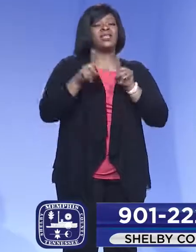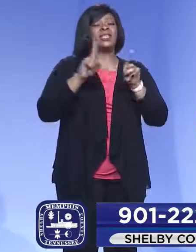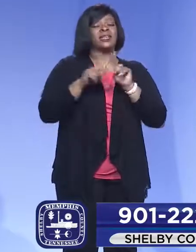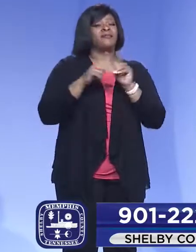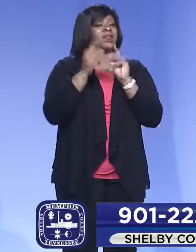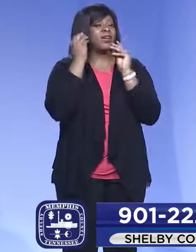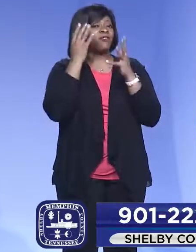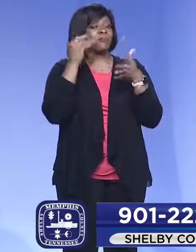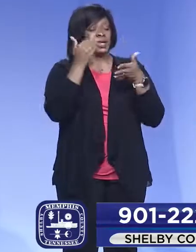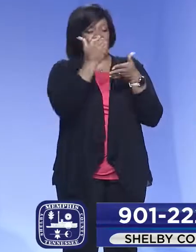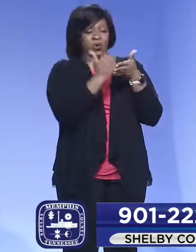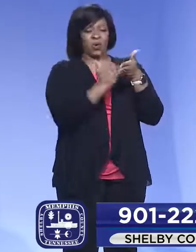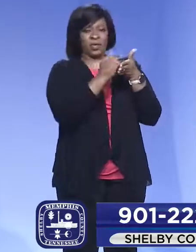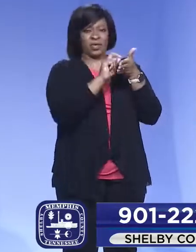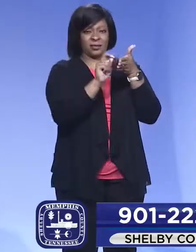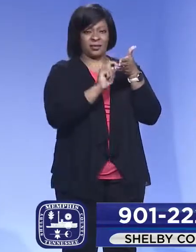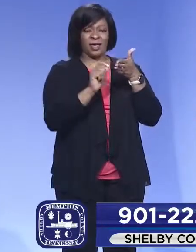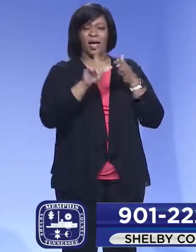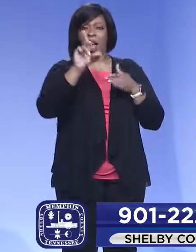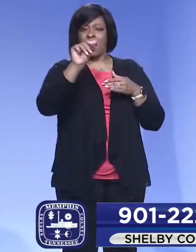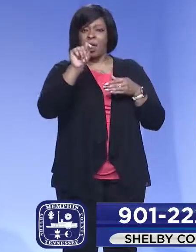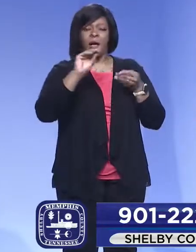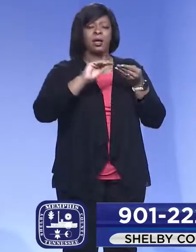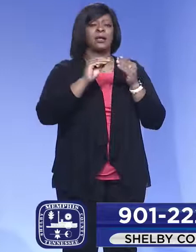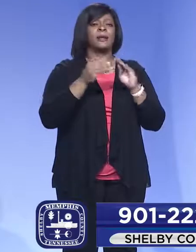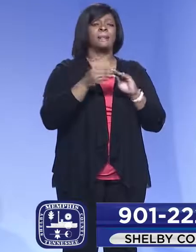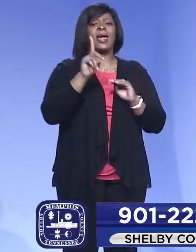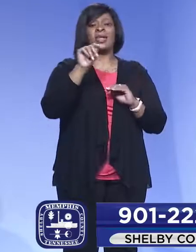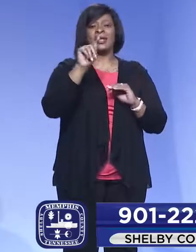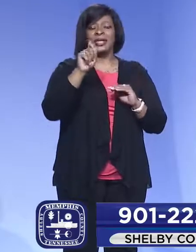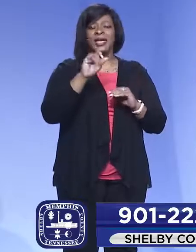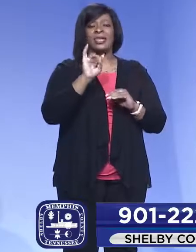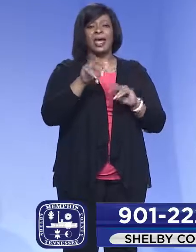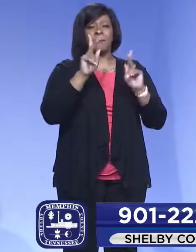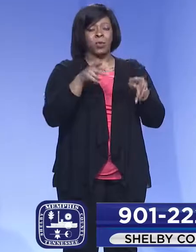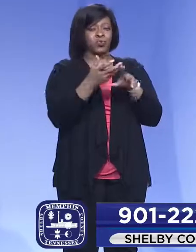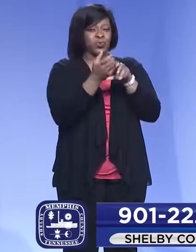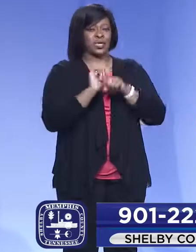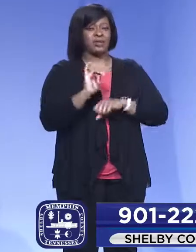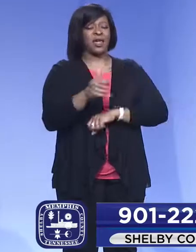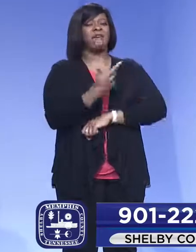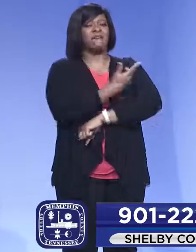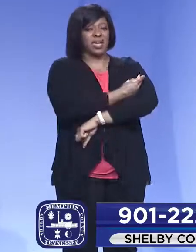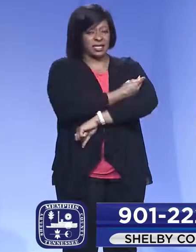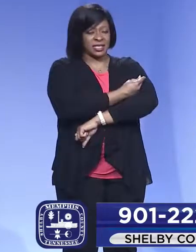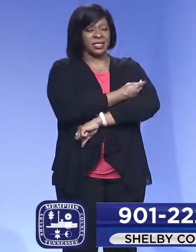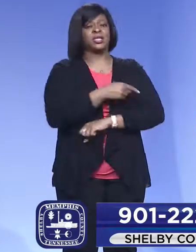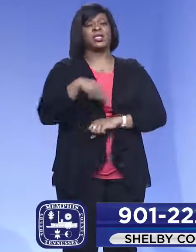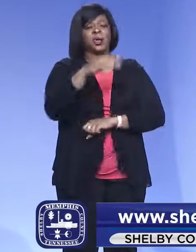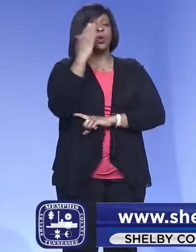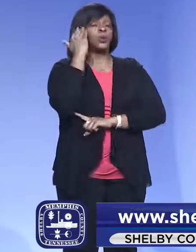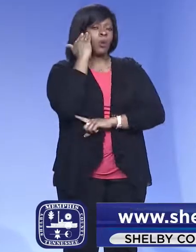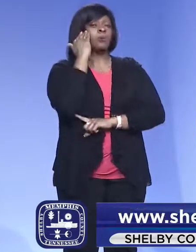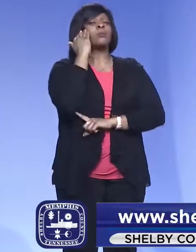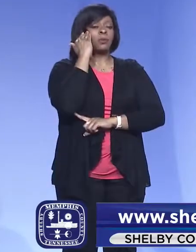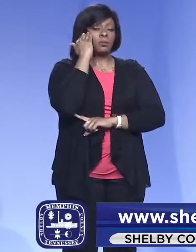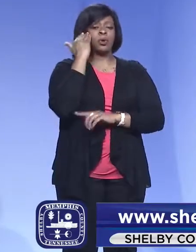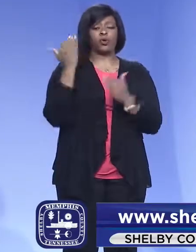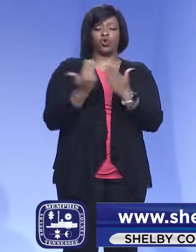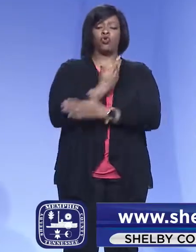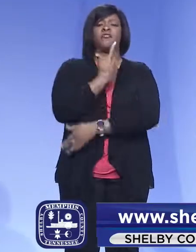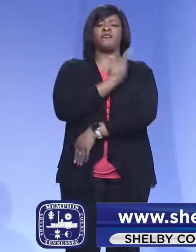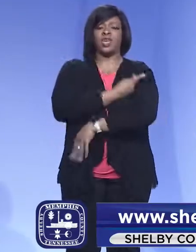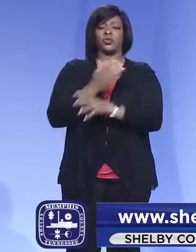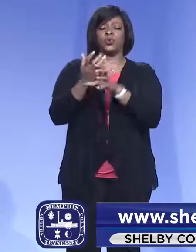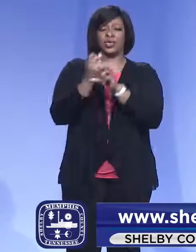of information on there, including the lot number and the date that one received the vaccine, so that they know to get the new